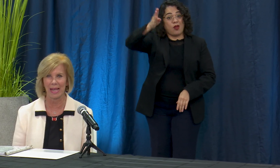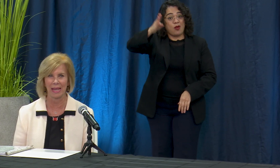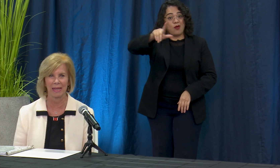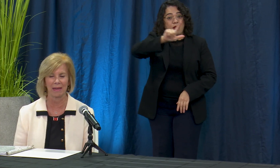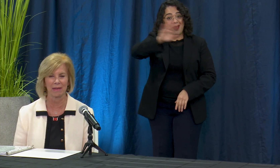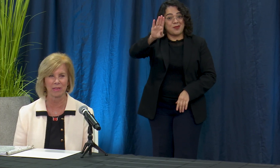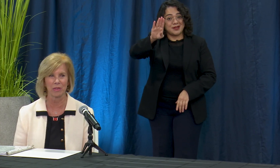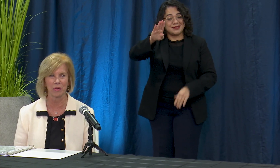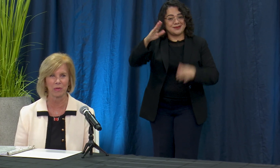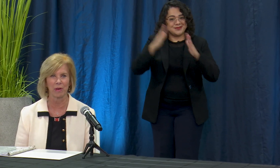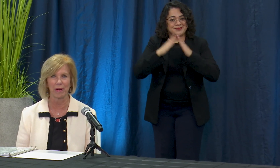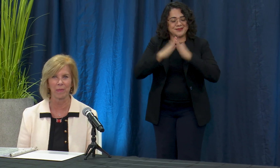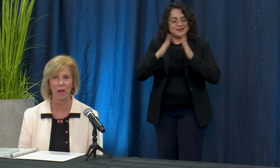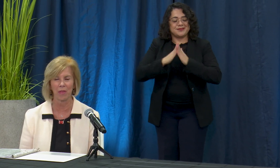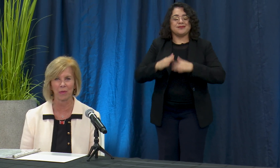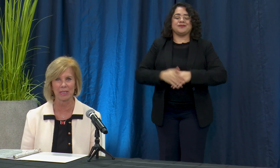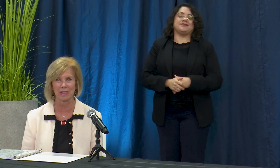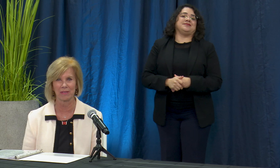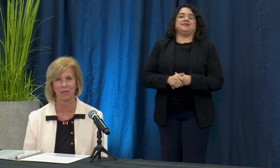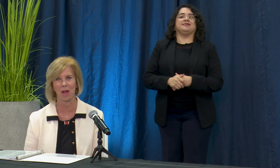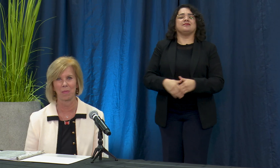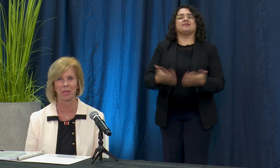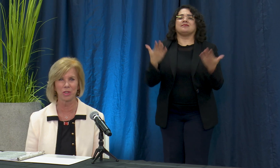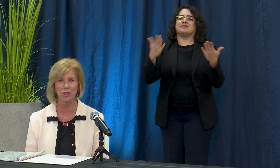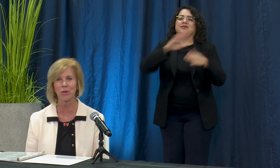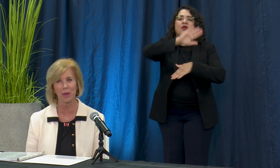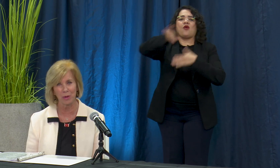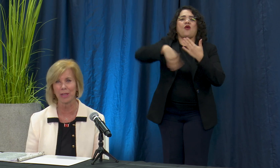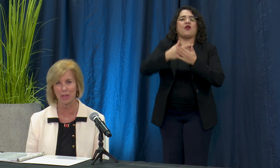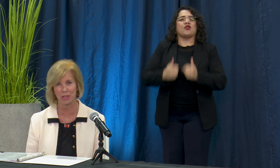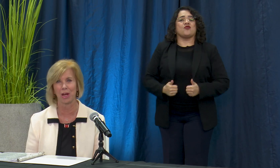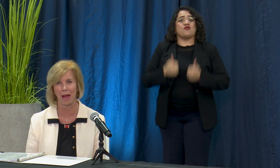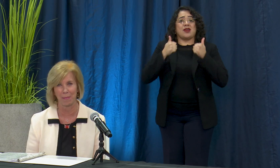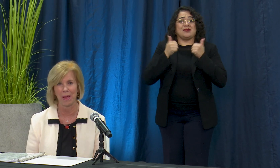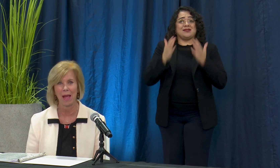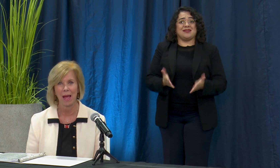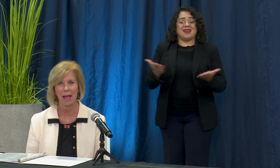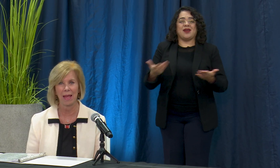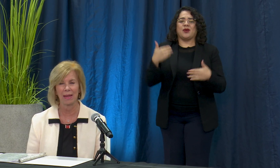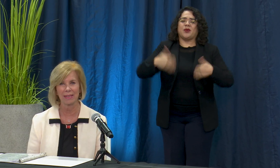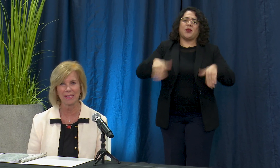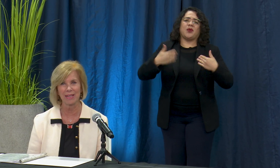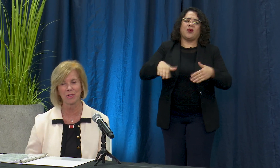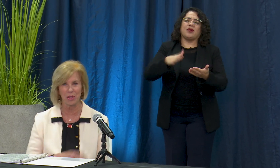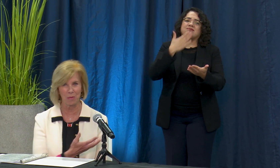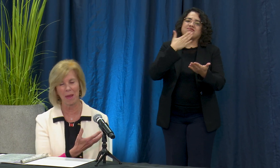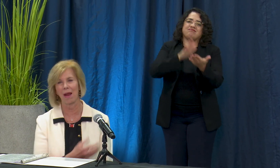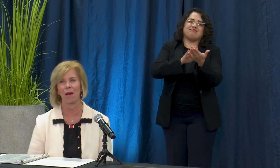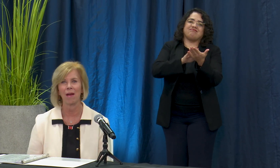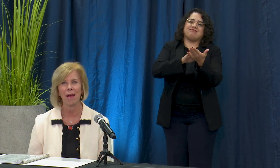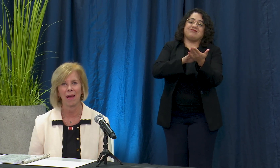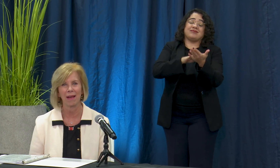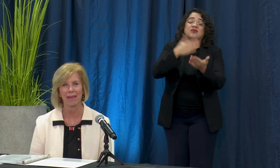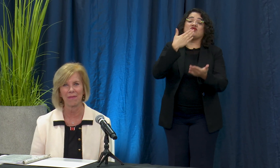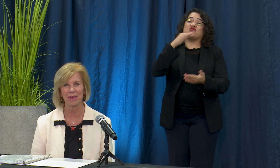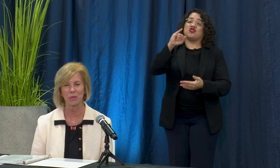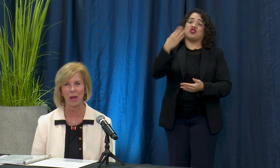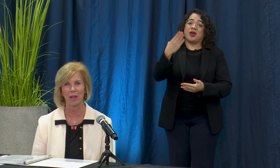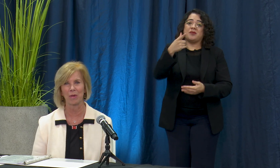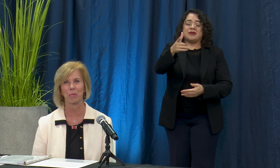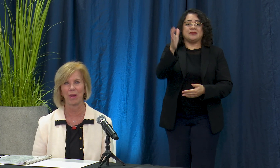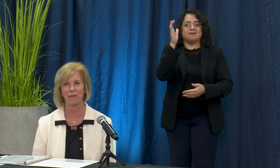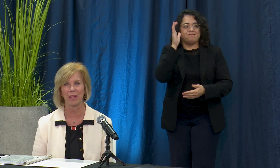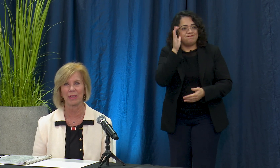by saying to all the residents of Long Beach, you're doing a really good job. And listening to your mayor give